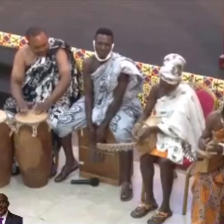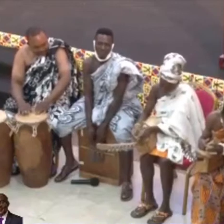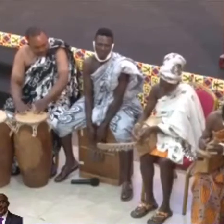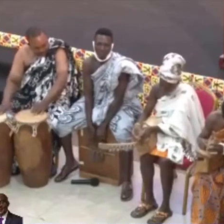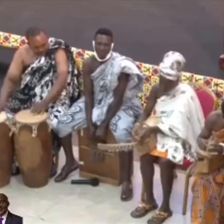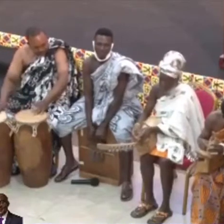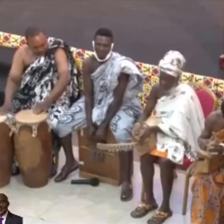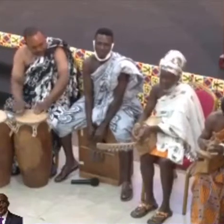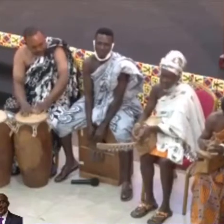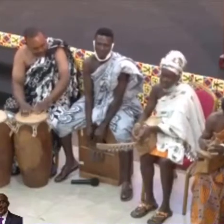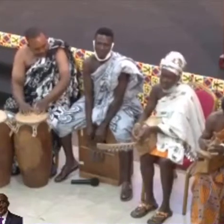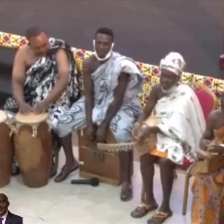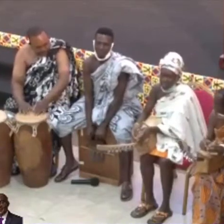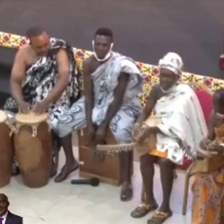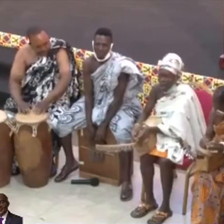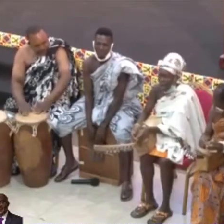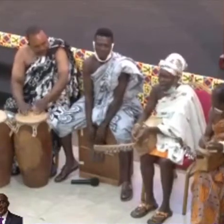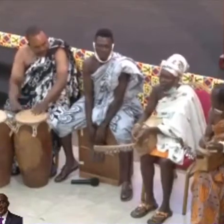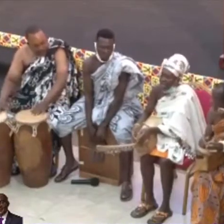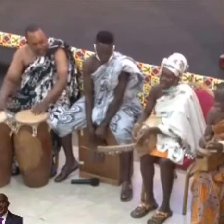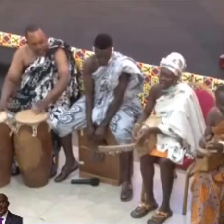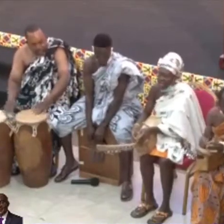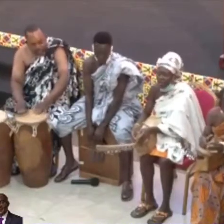no, I never knew.